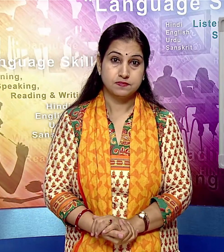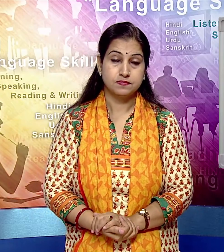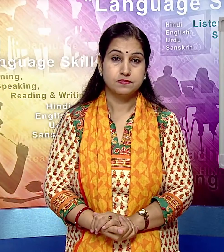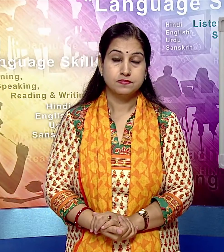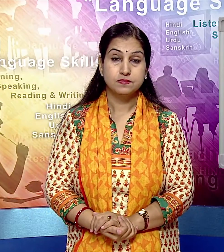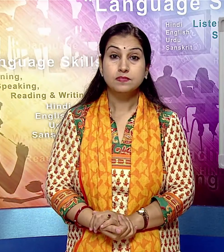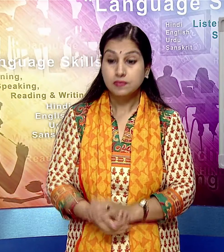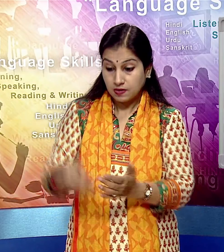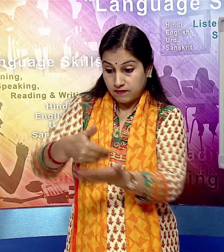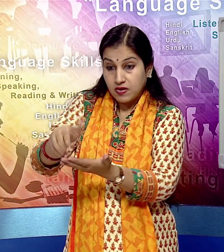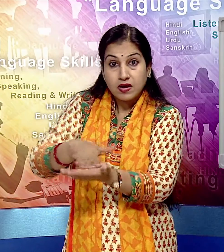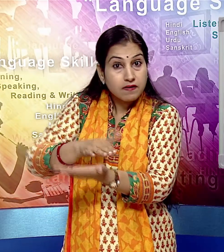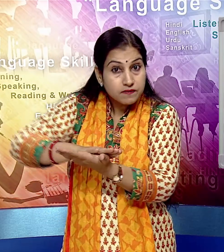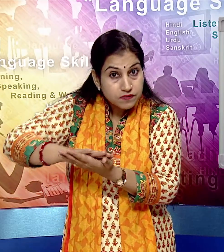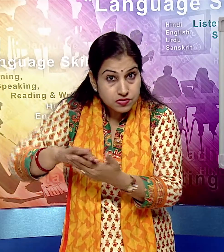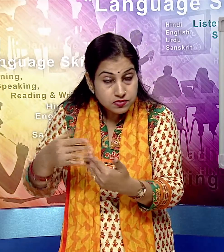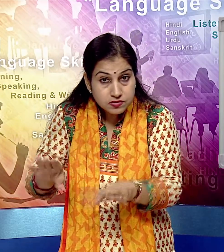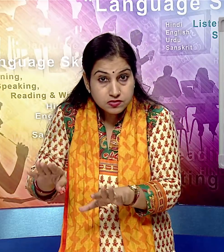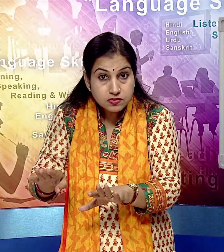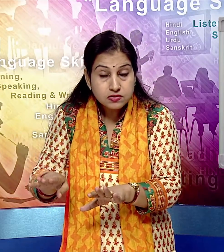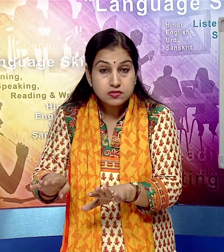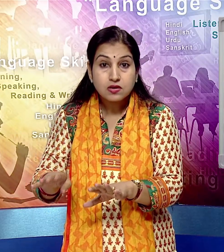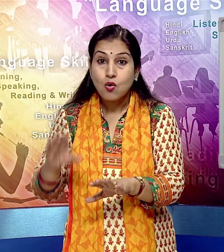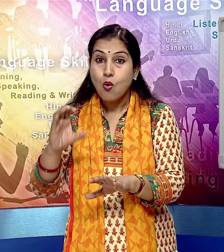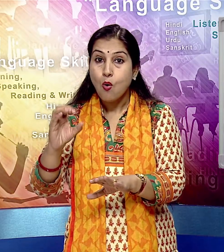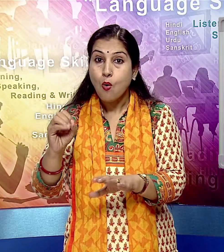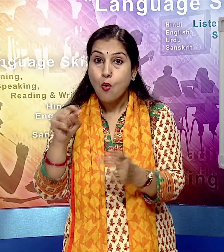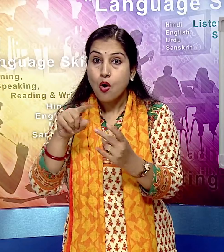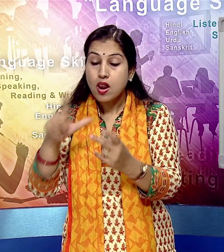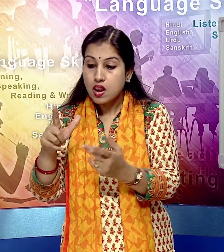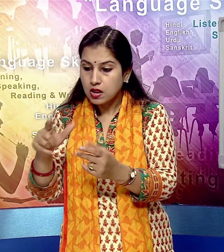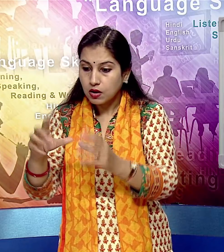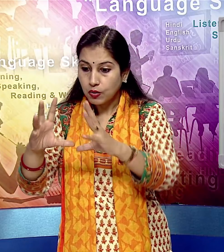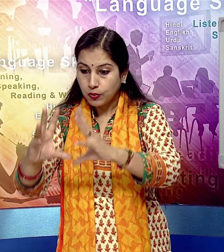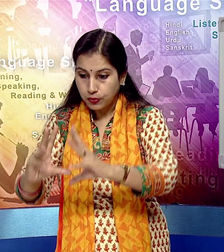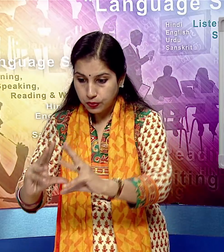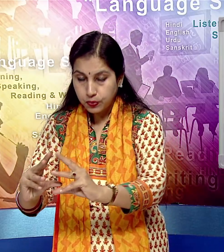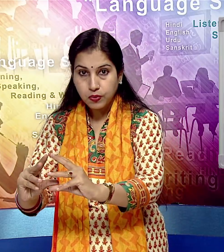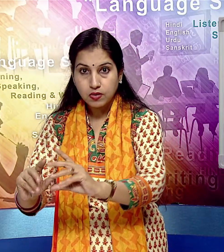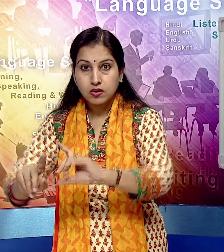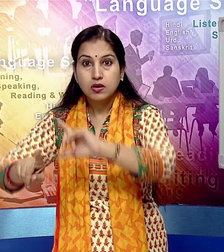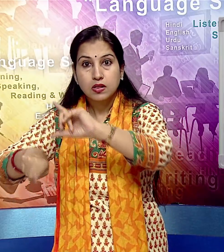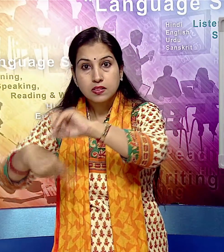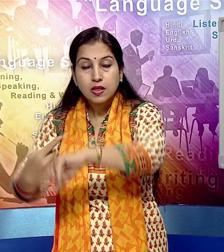After frying, cool the oil and store it in a closed container to